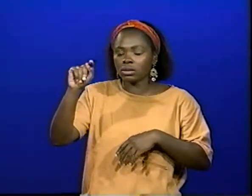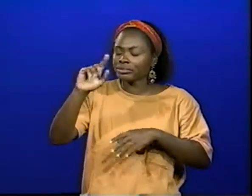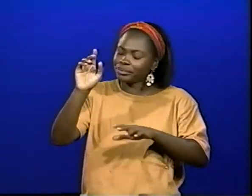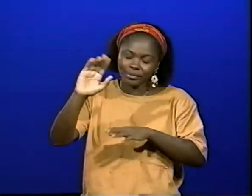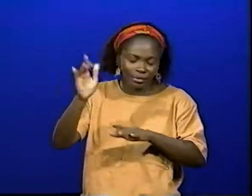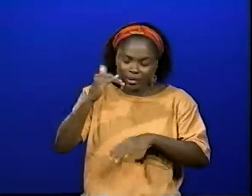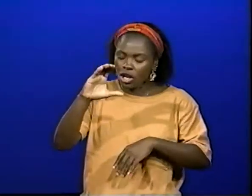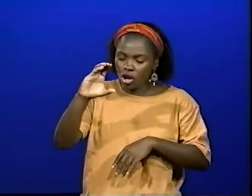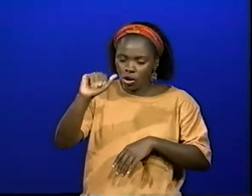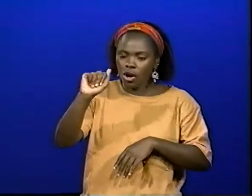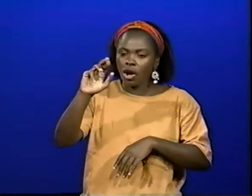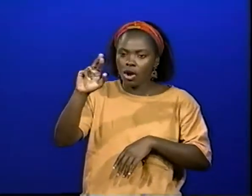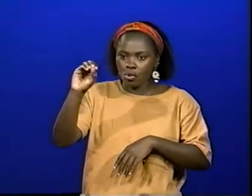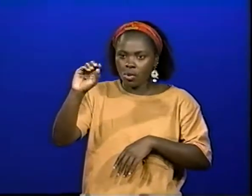get some carrots.